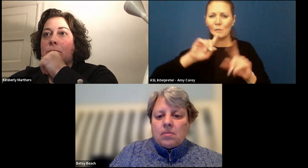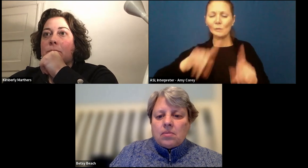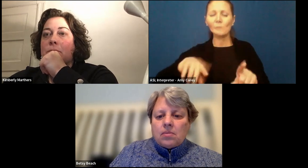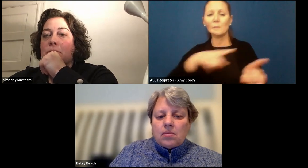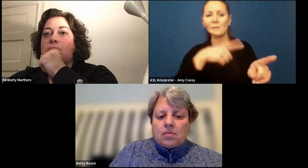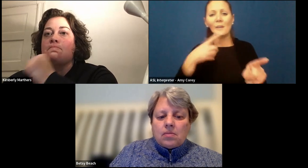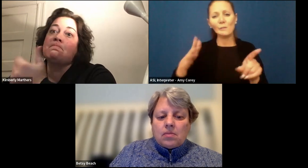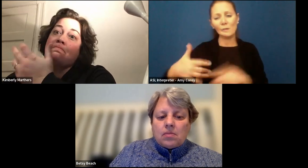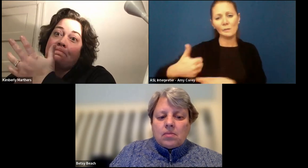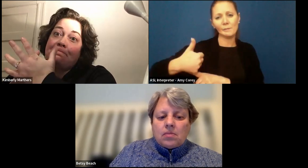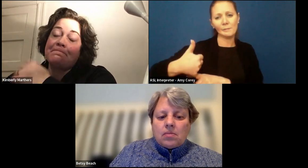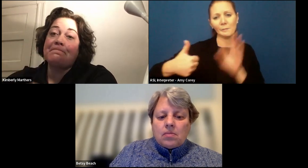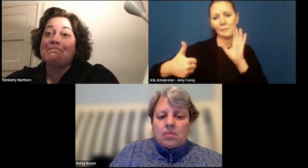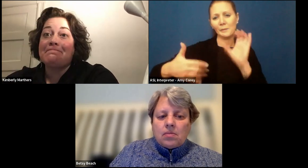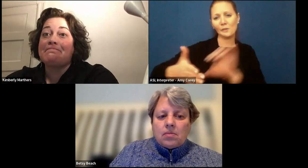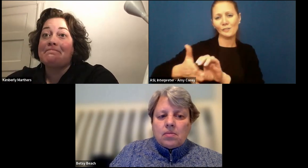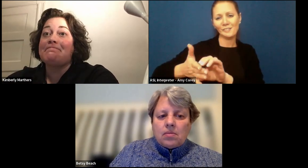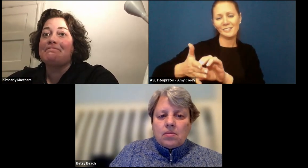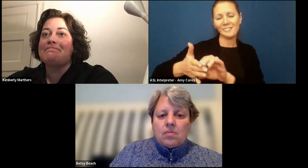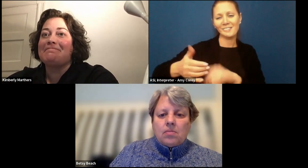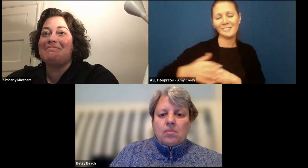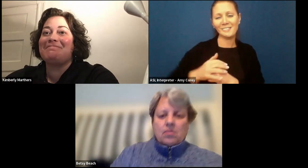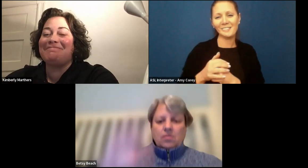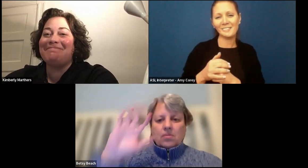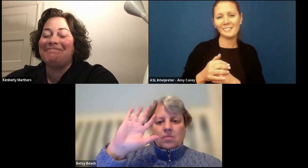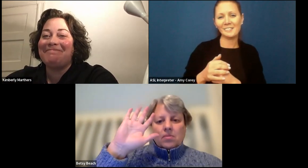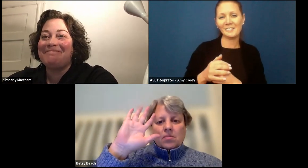up sign. Ah,